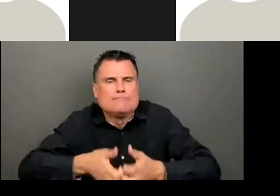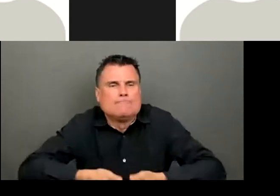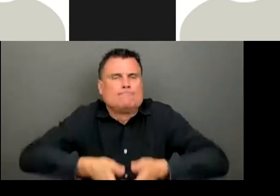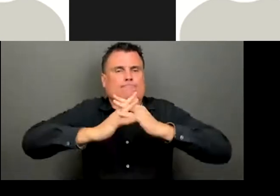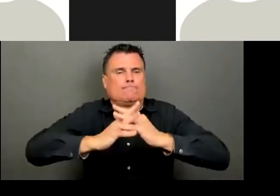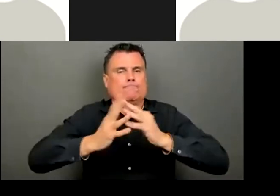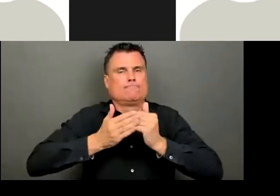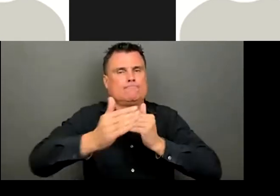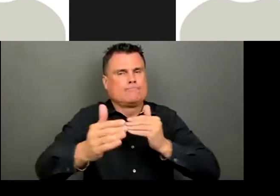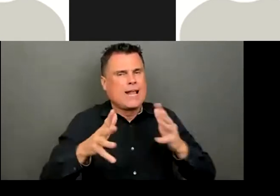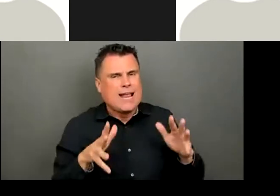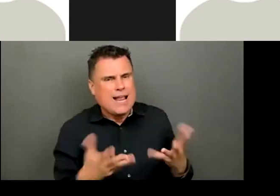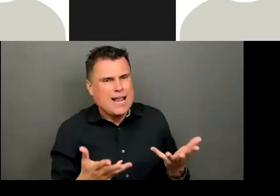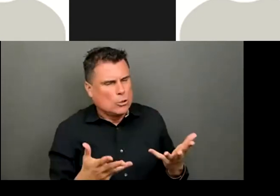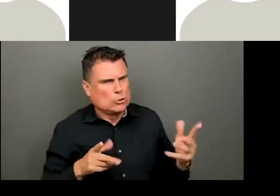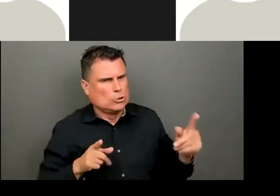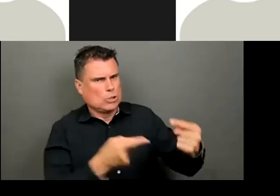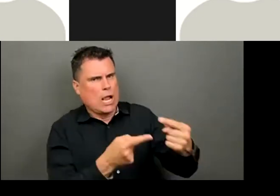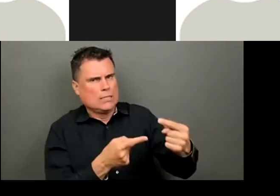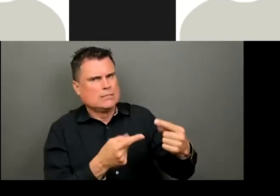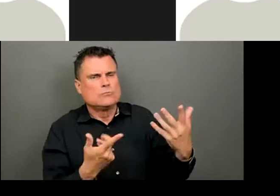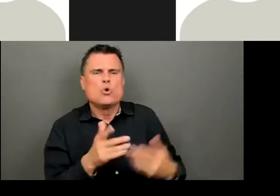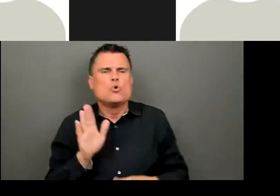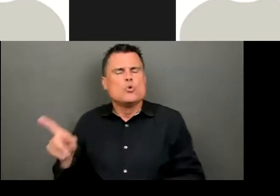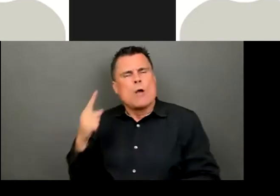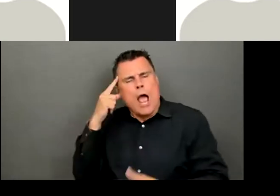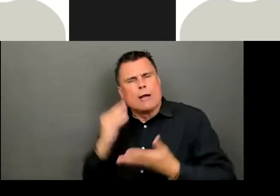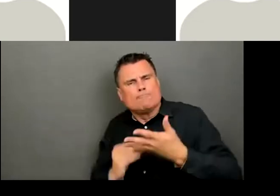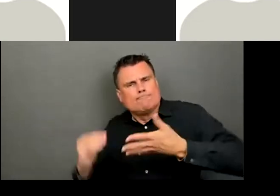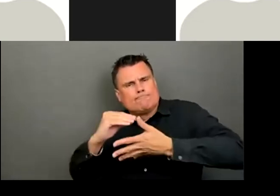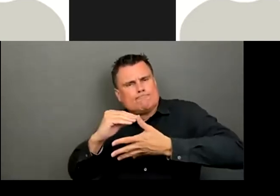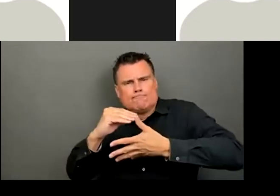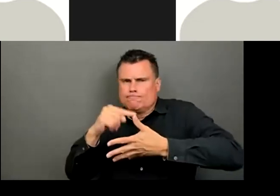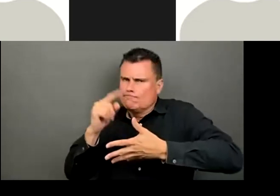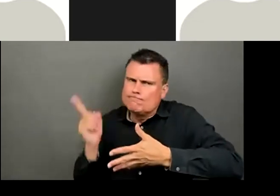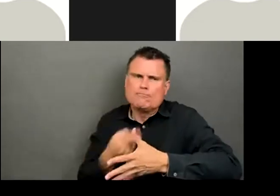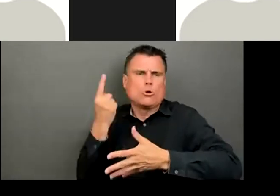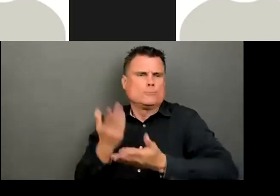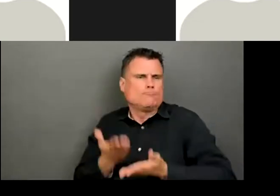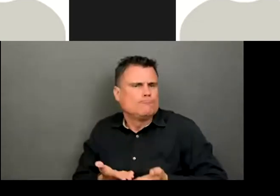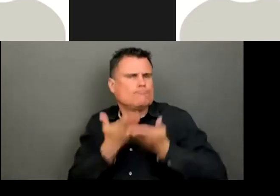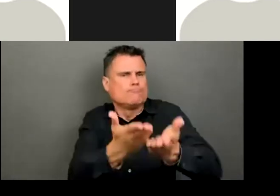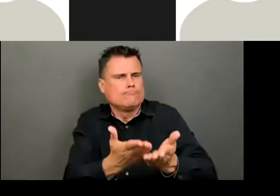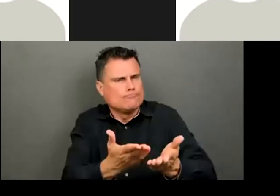So with this Seta, I'll turn over to you to address the panel. Thank you.